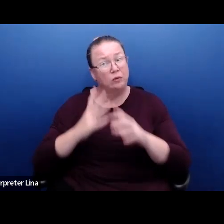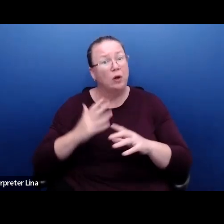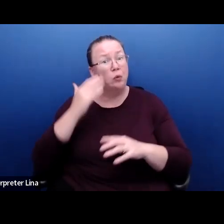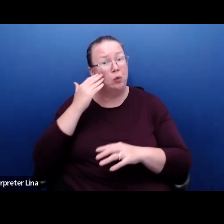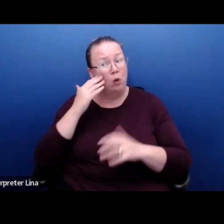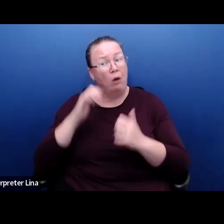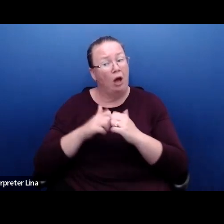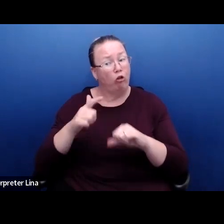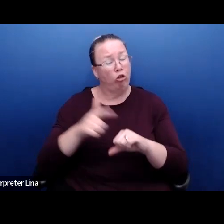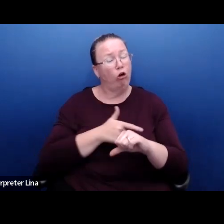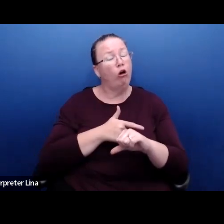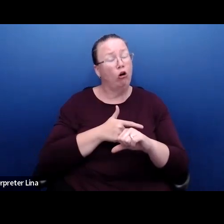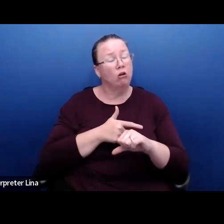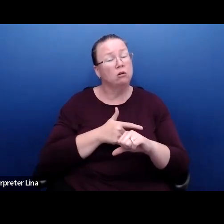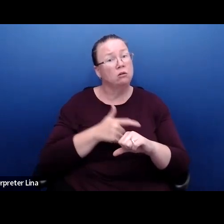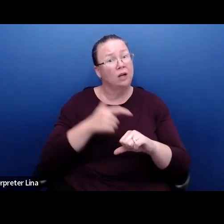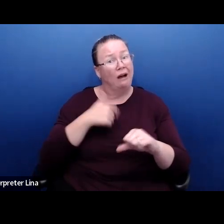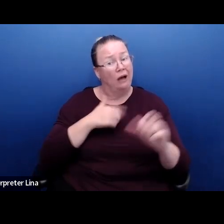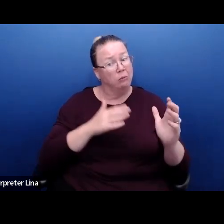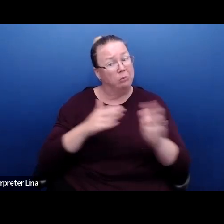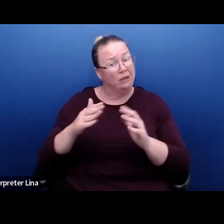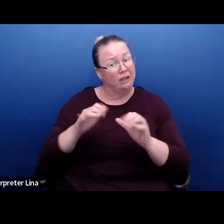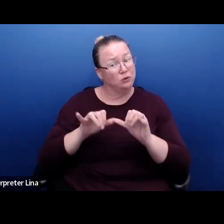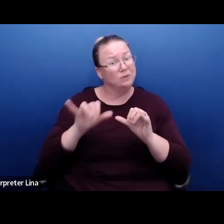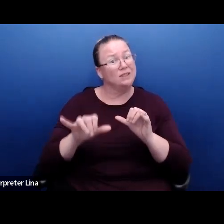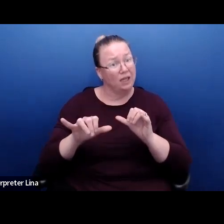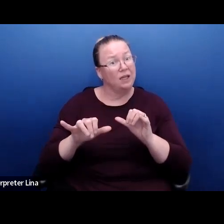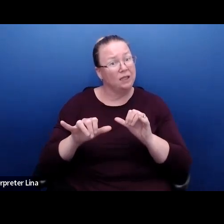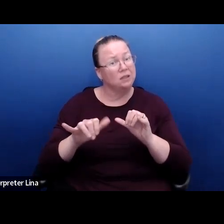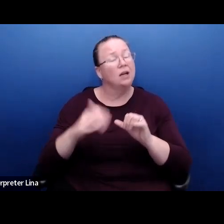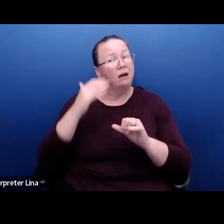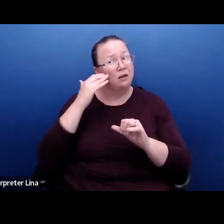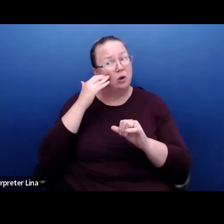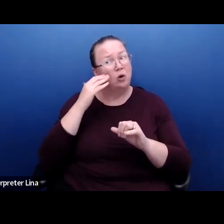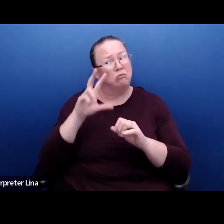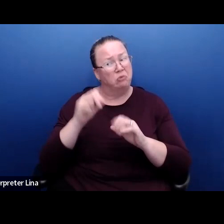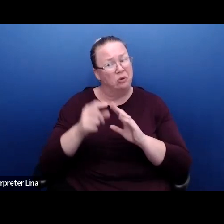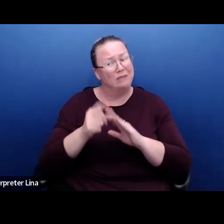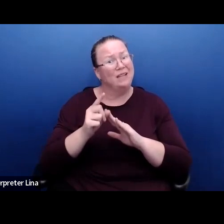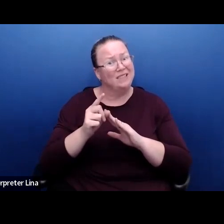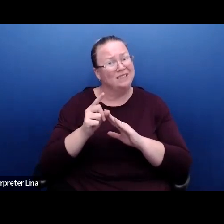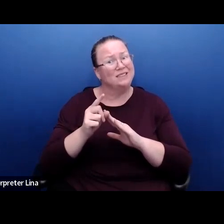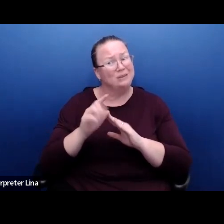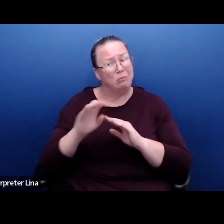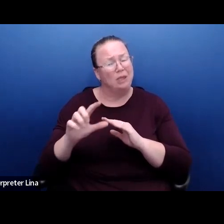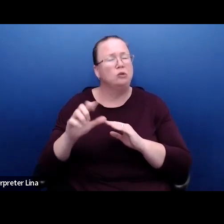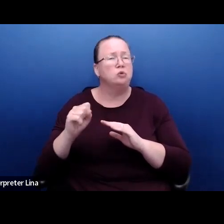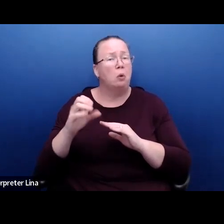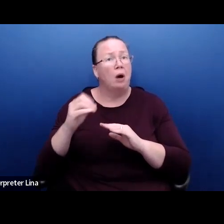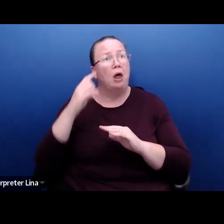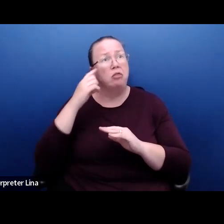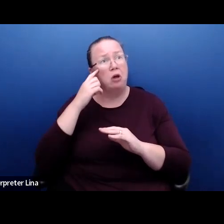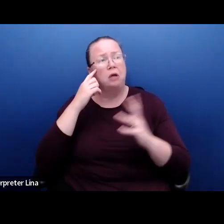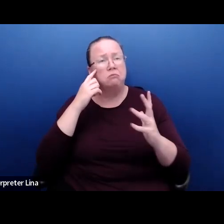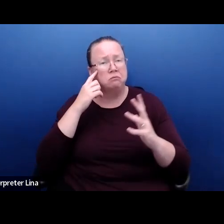exactly how long I was planning for the visit to be. I knew I had to be there for at least 30 minutes to bill. So I figured, within